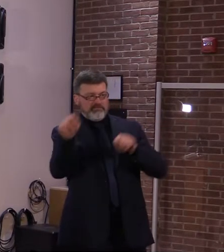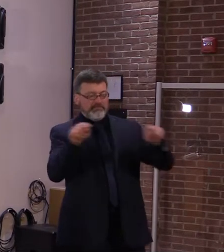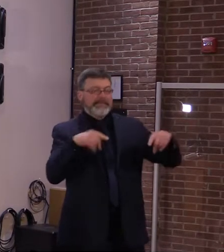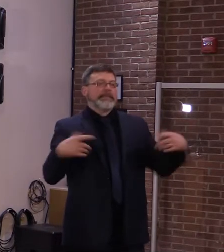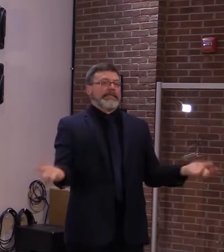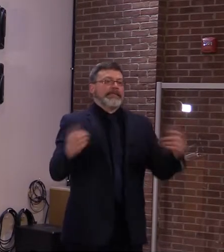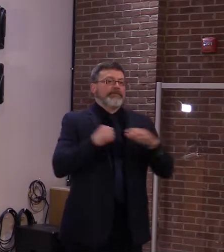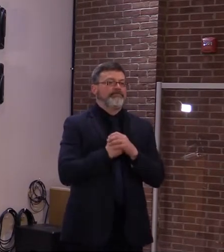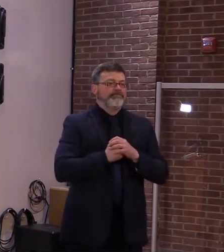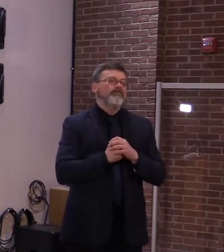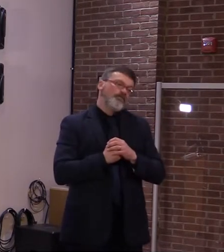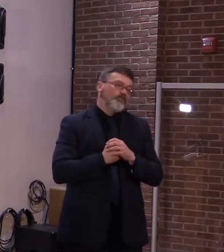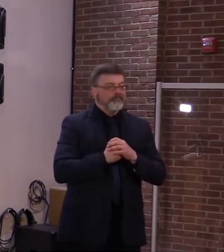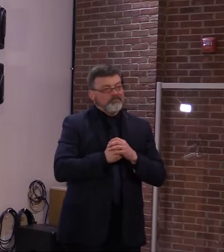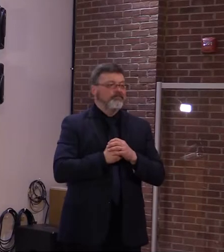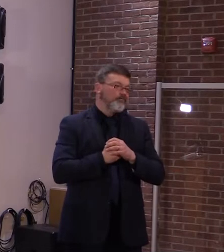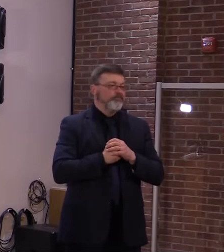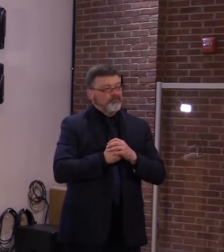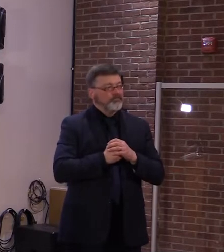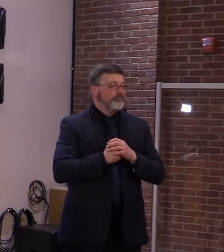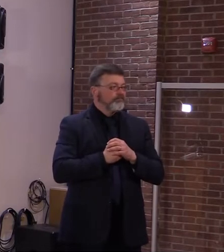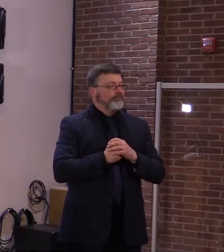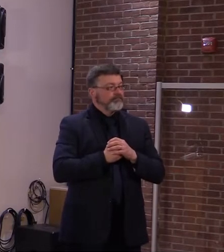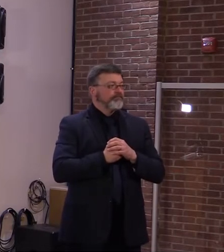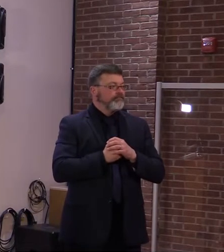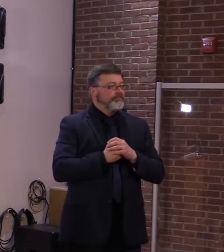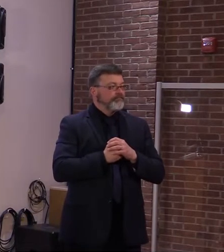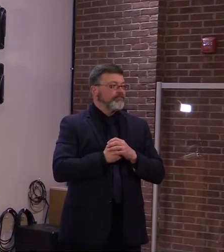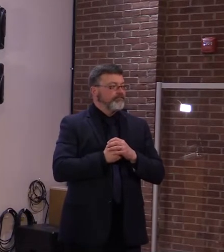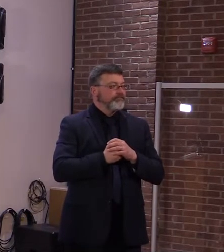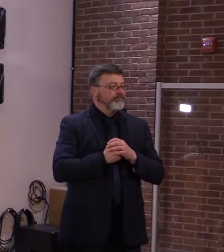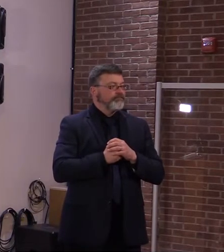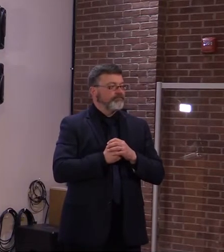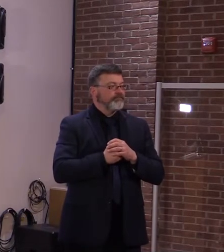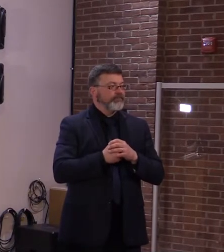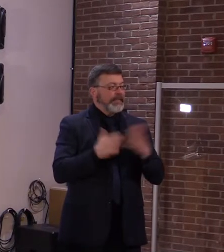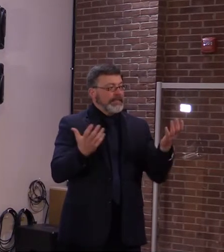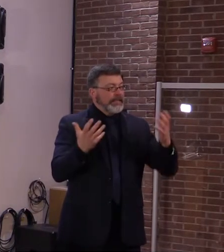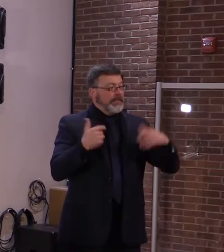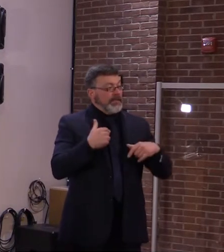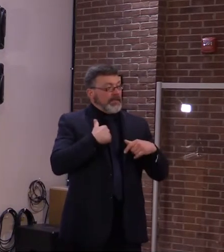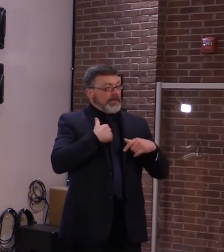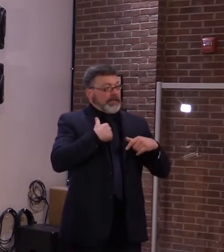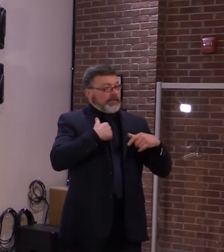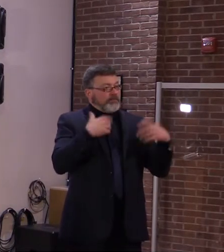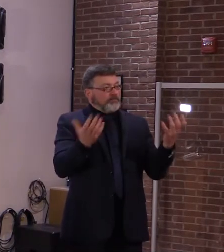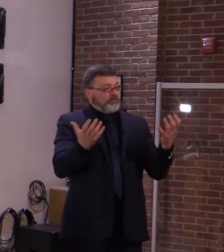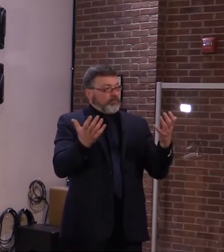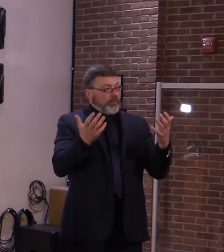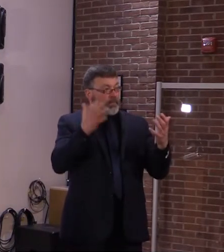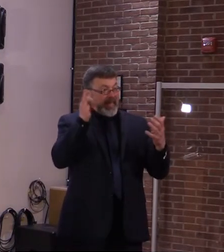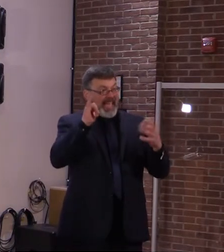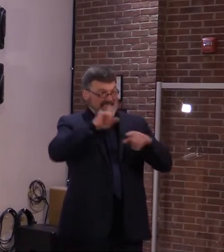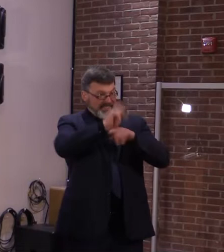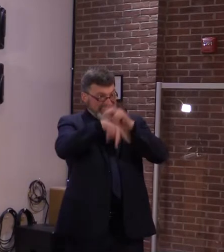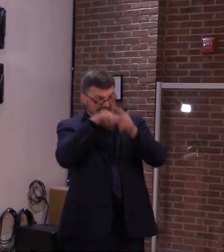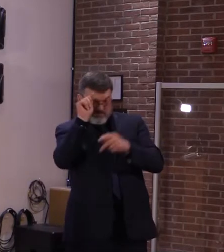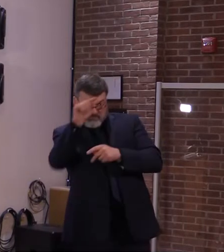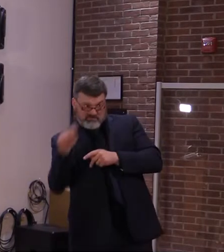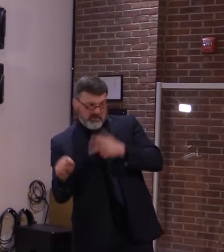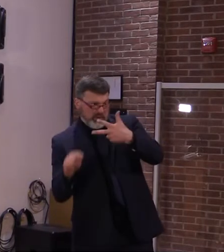degree, I would expect increased transmission of the virus. But we are, of course, seeing the opposite right